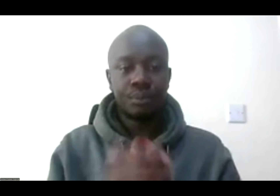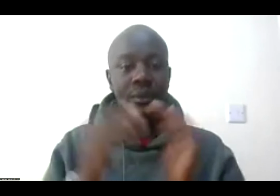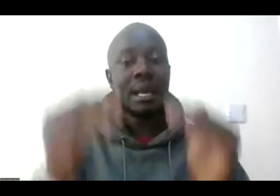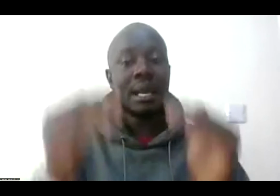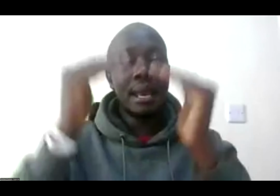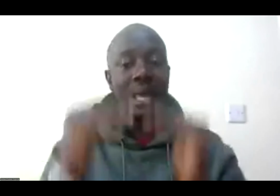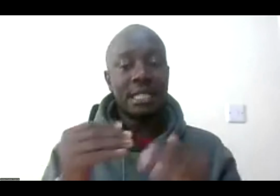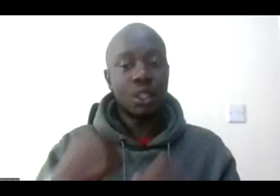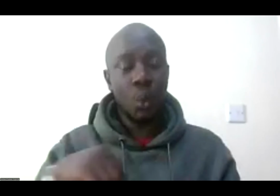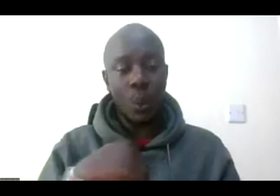text.